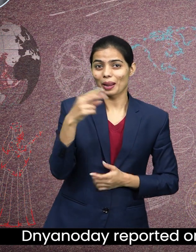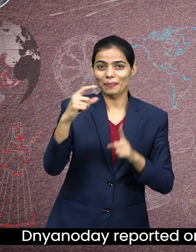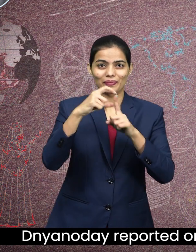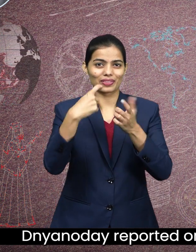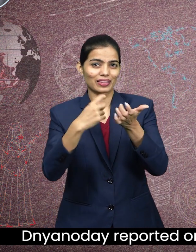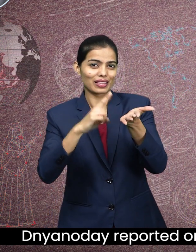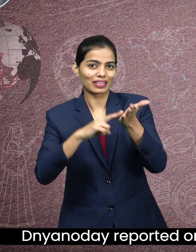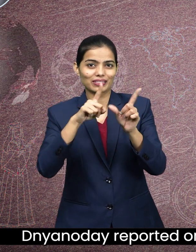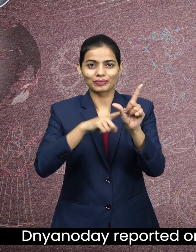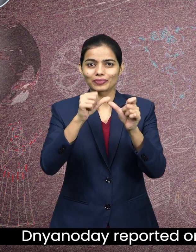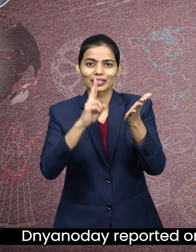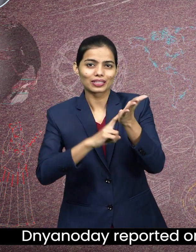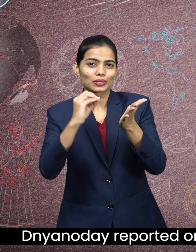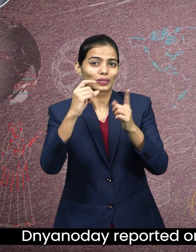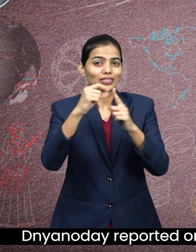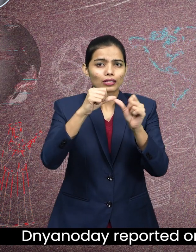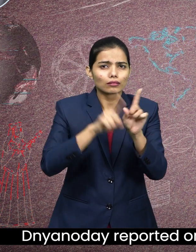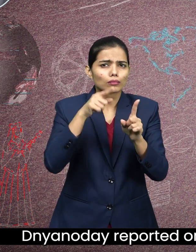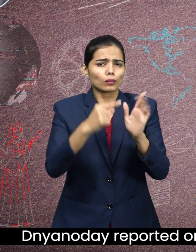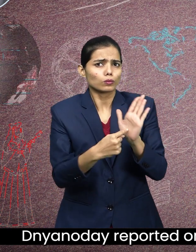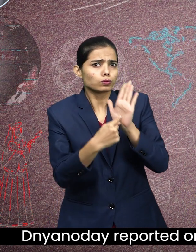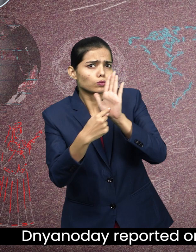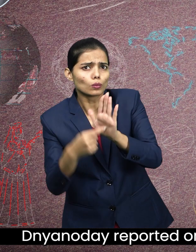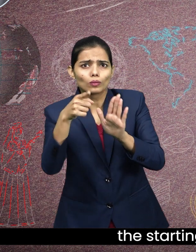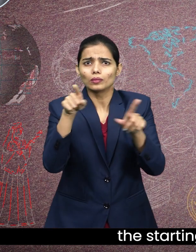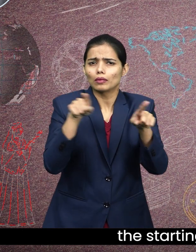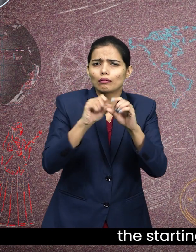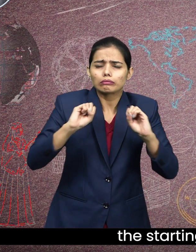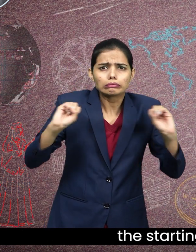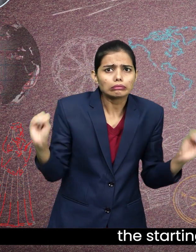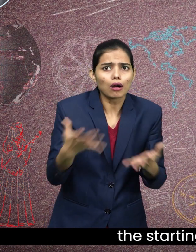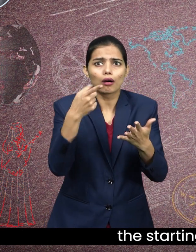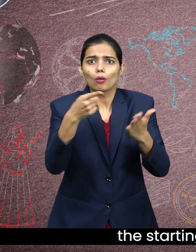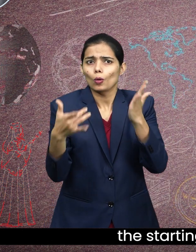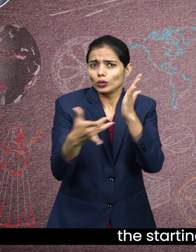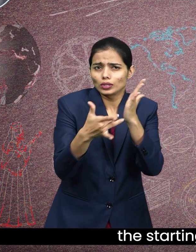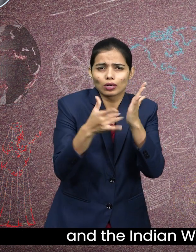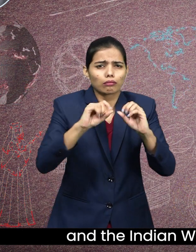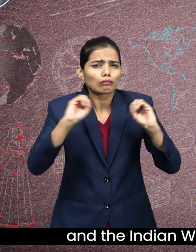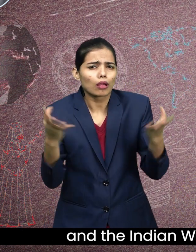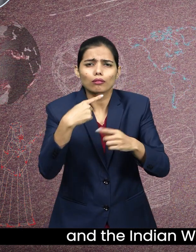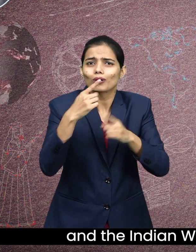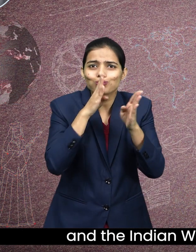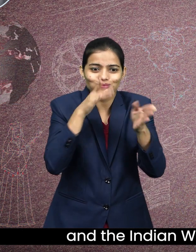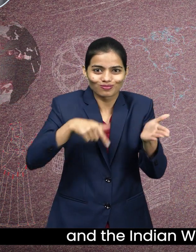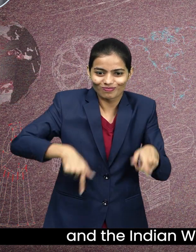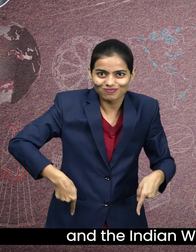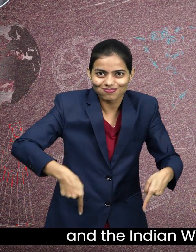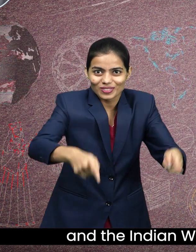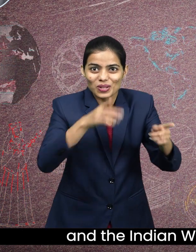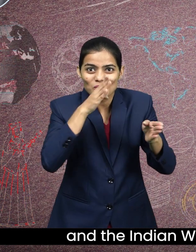The Nyodai reported on the installation of the telegraph, the starting of railways in India, and the Indian War